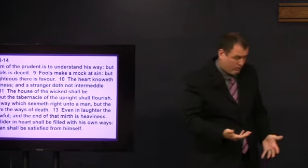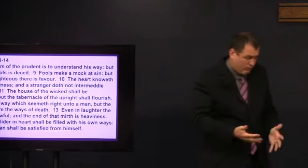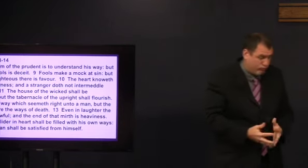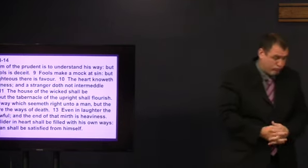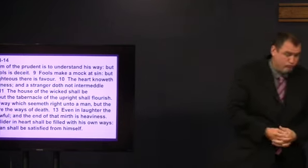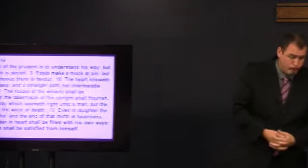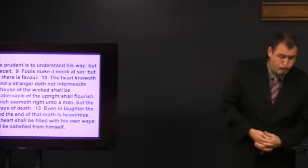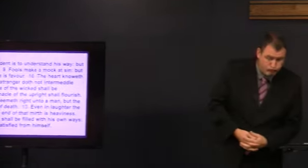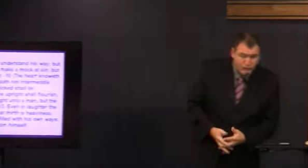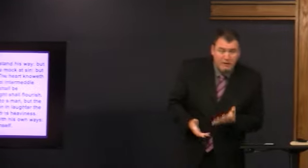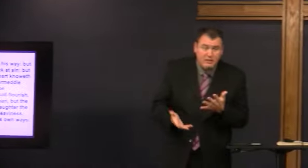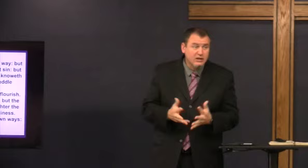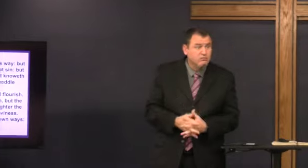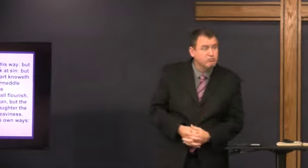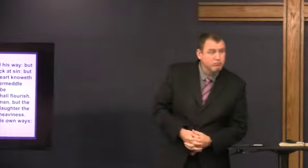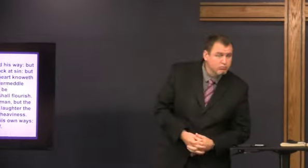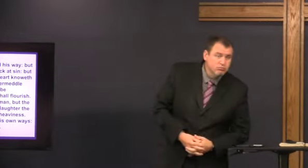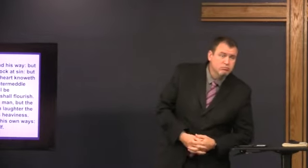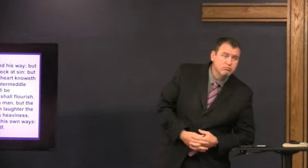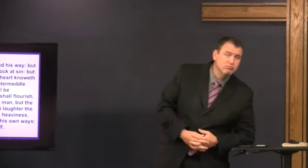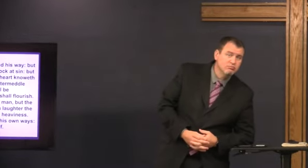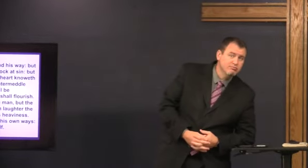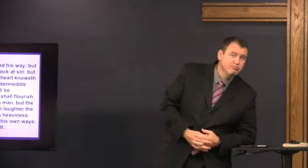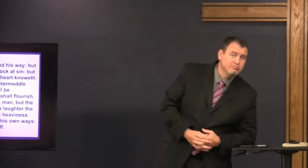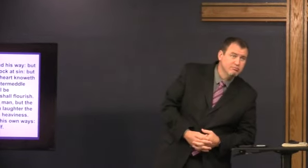him. Okay, maybe.